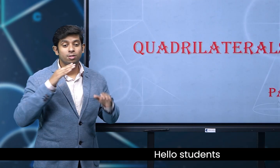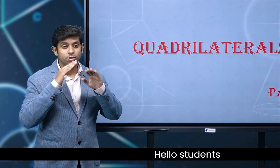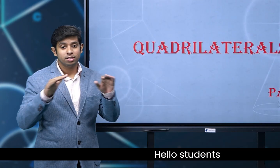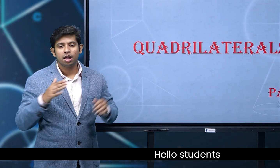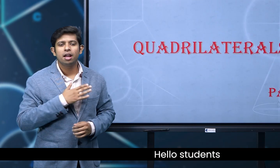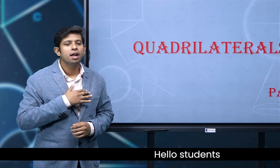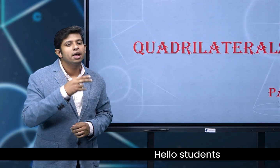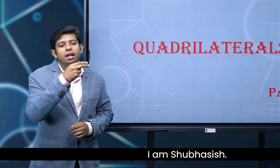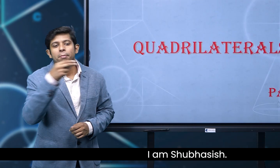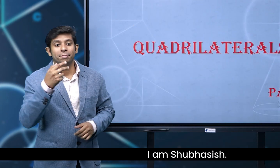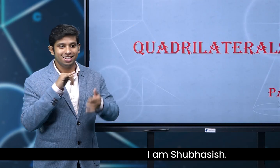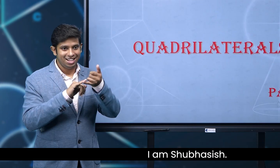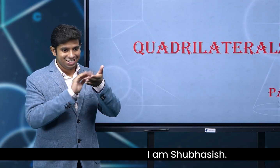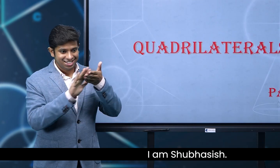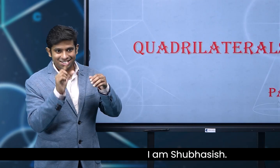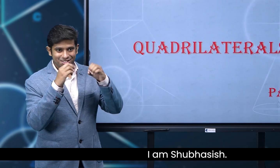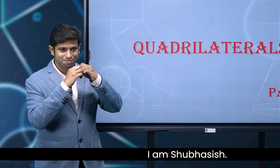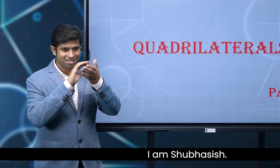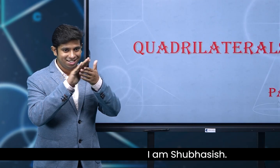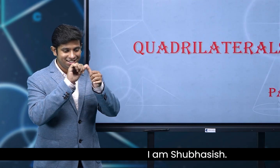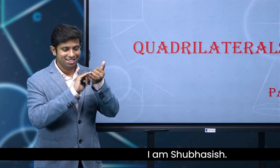Hello students, I am Shubhashish.